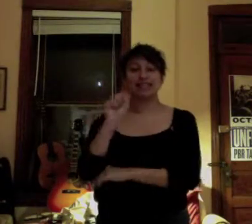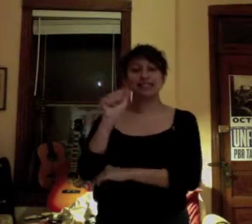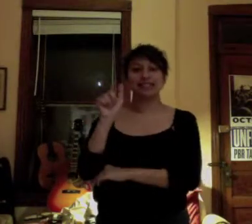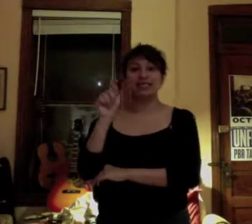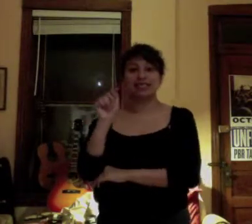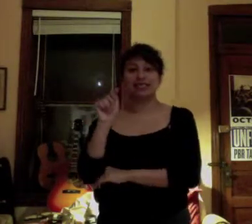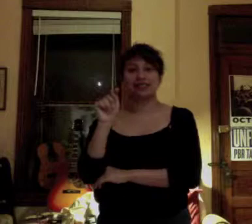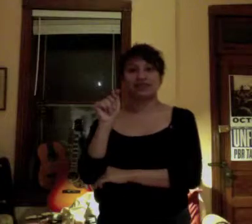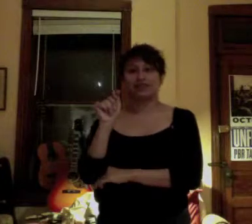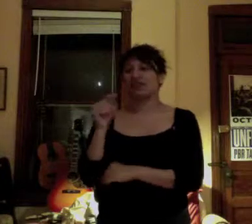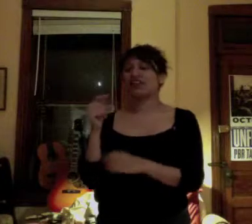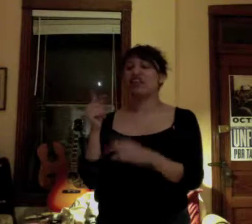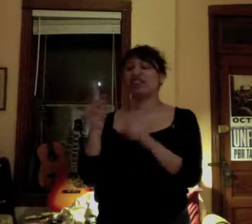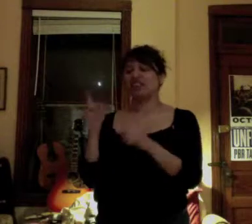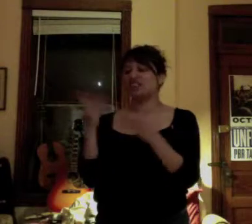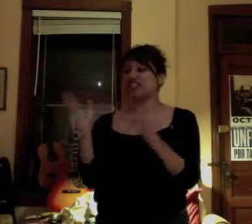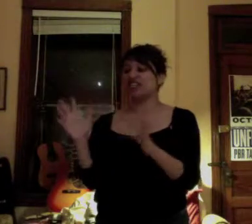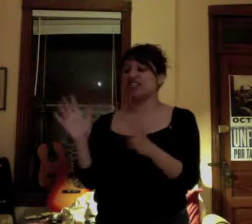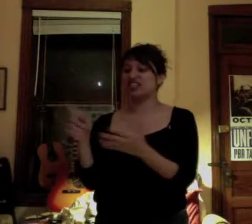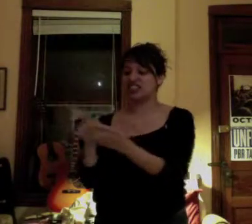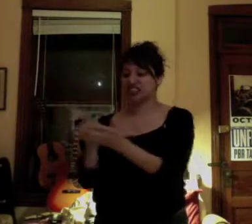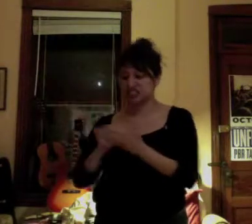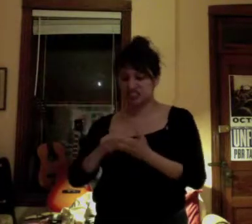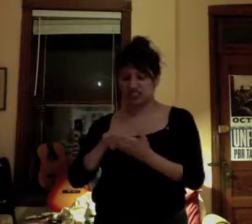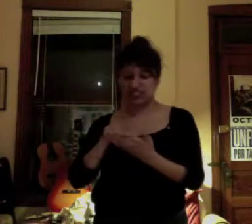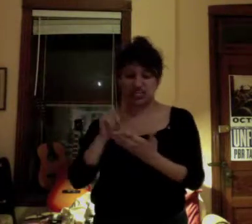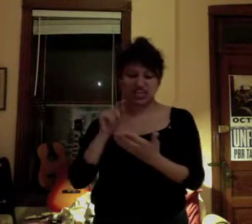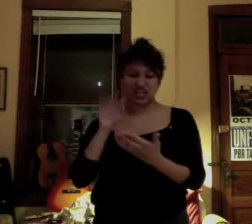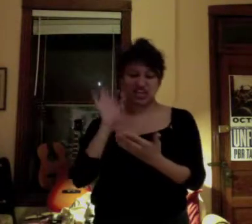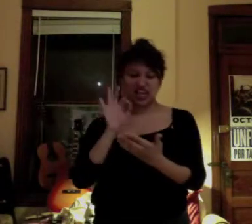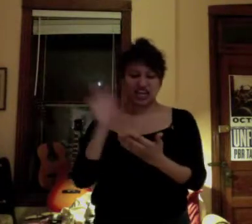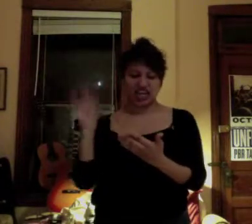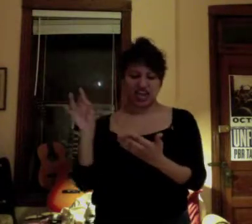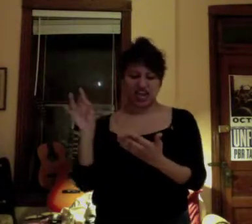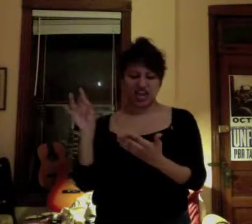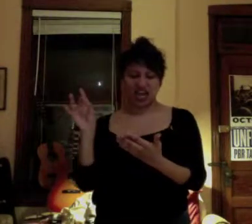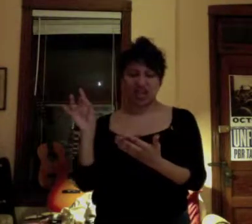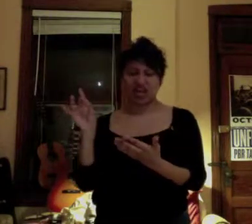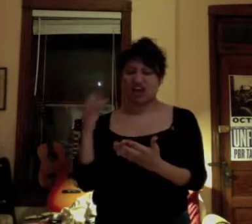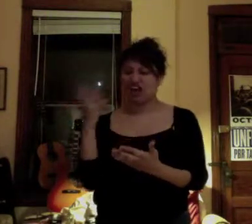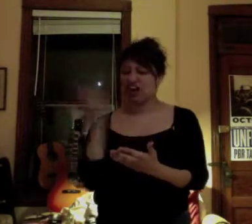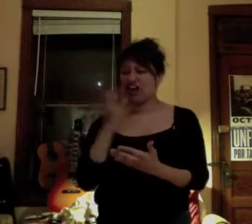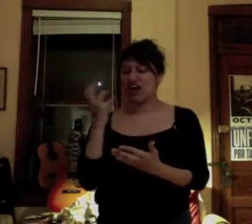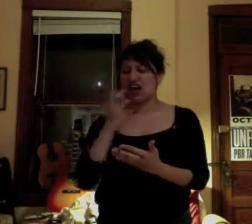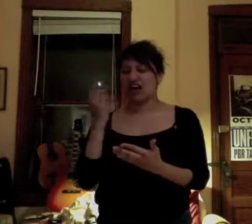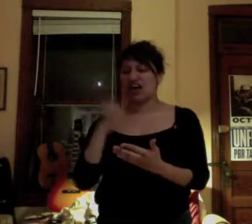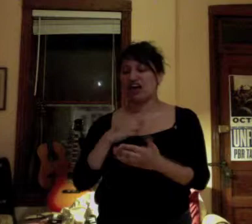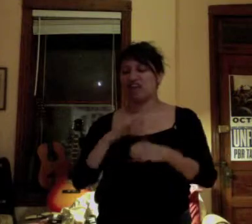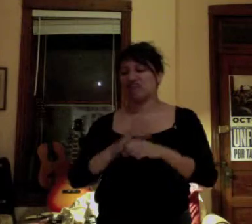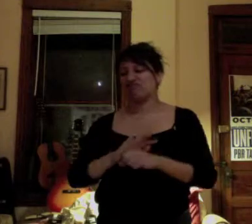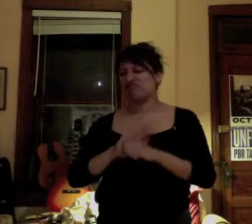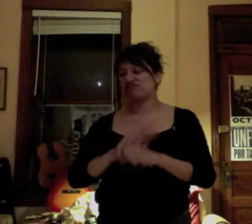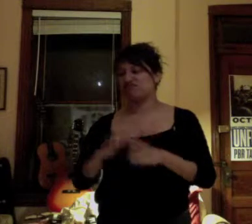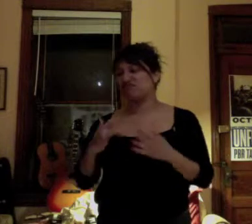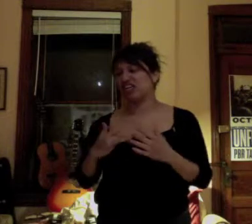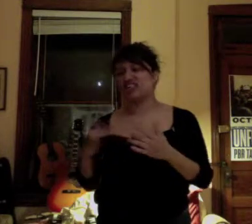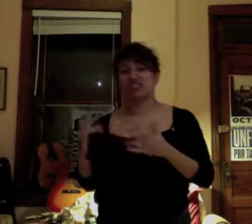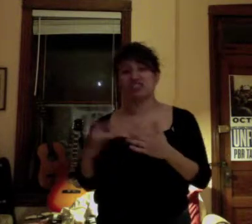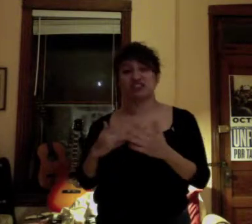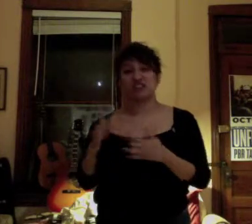scores back, he saw the number 98 on the paper. Well, he was quite distressed and concerned about his ability